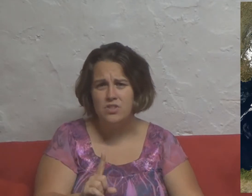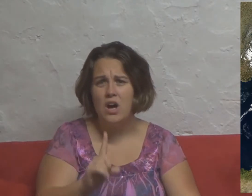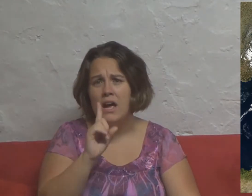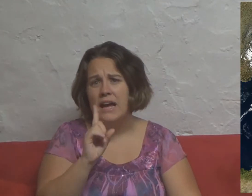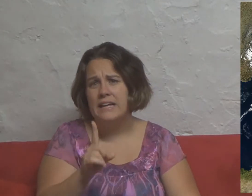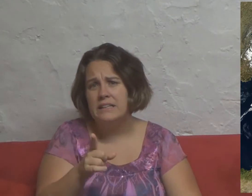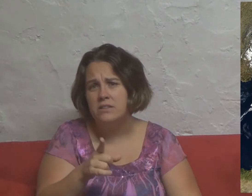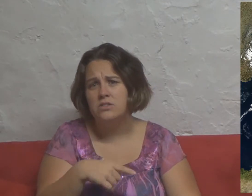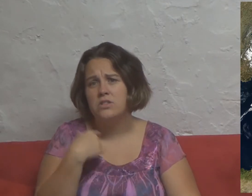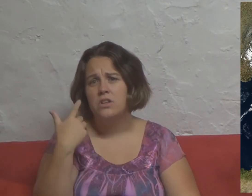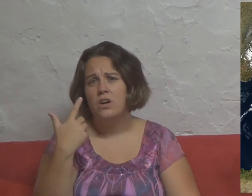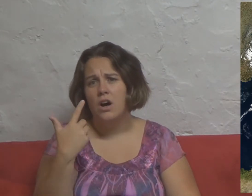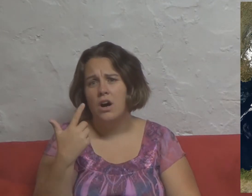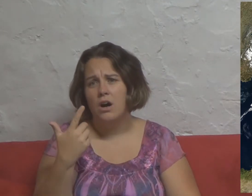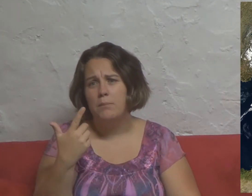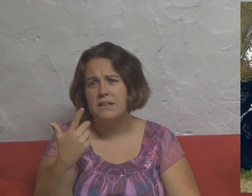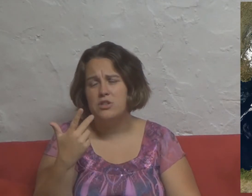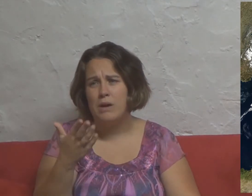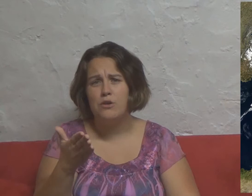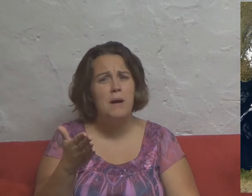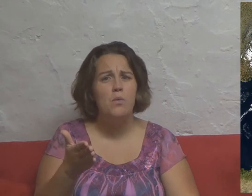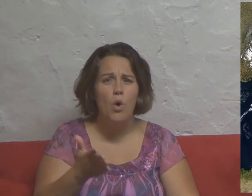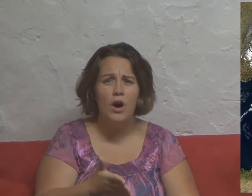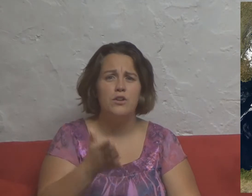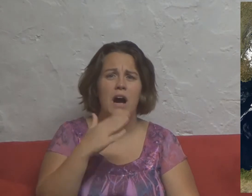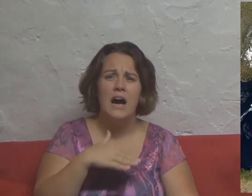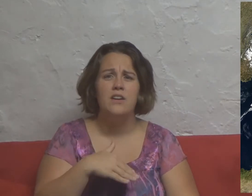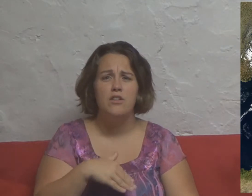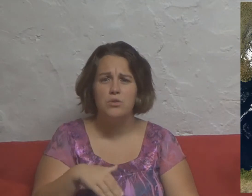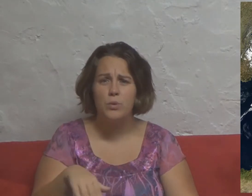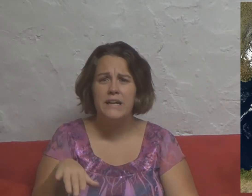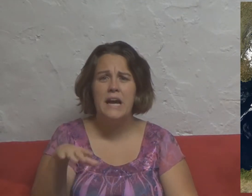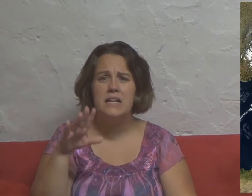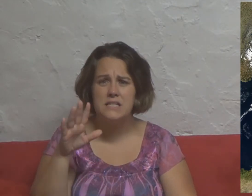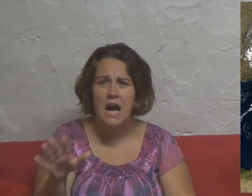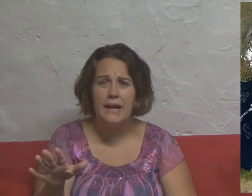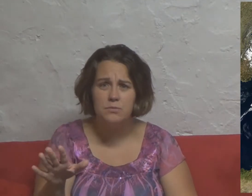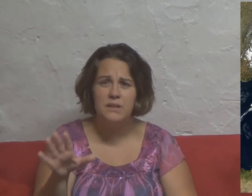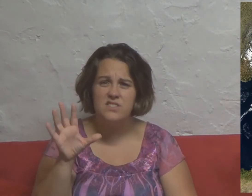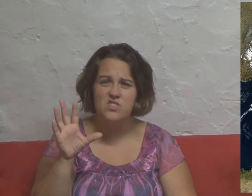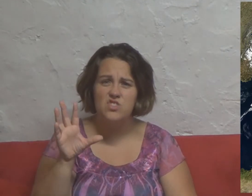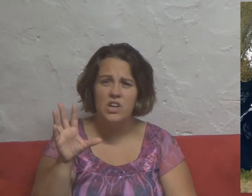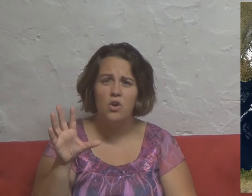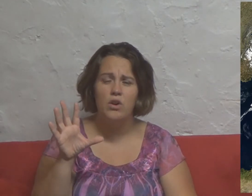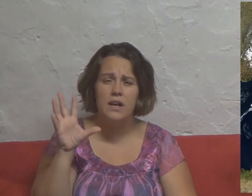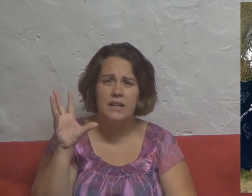peninsula is surrounded by water on 3 sides, but it's still